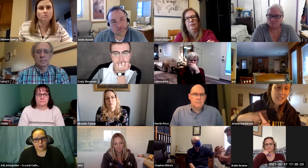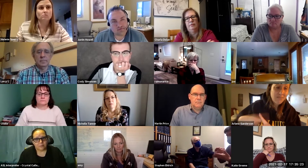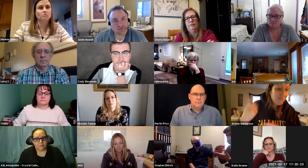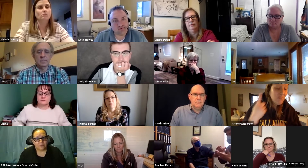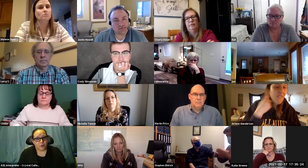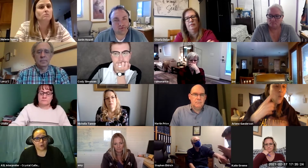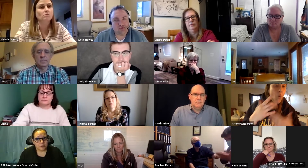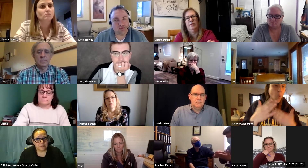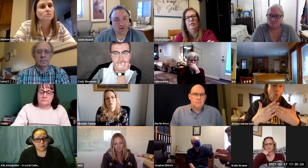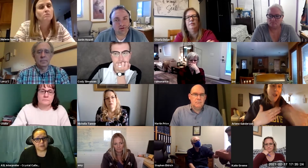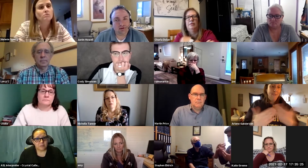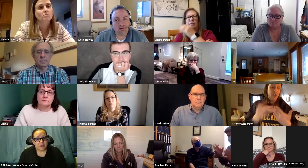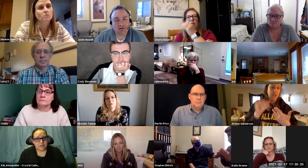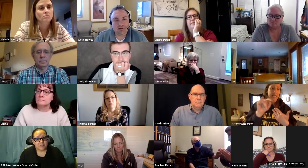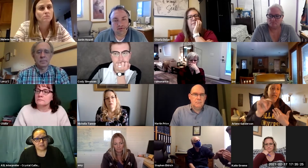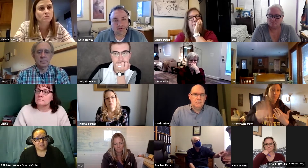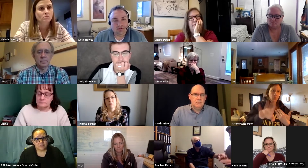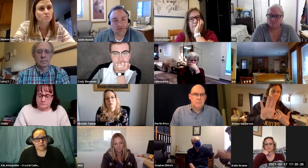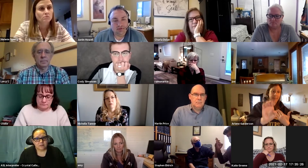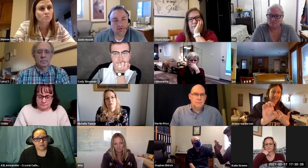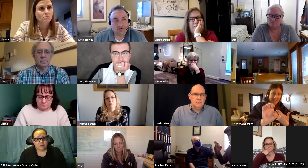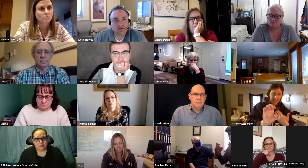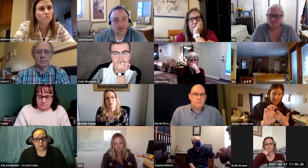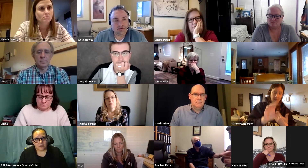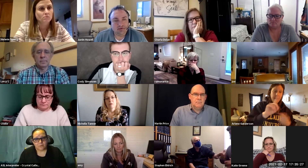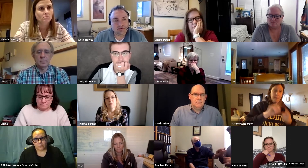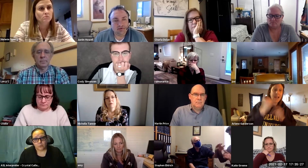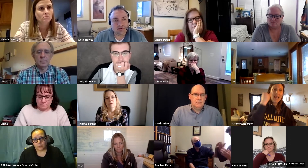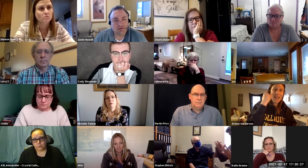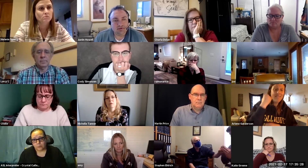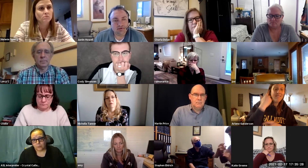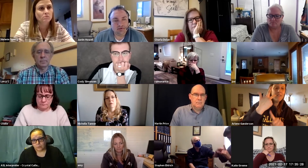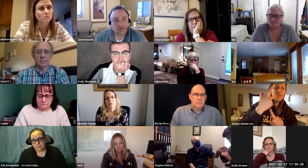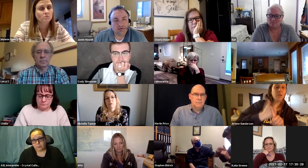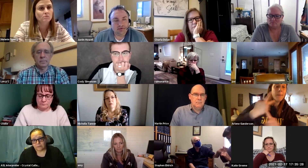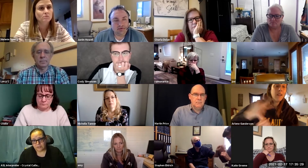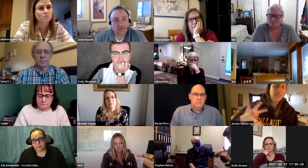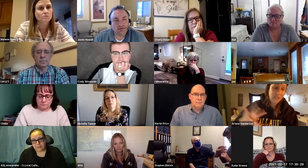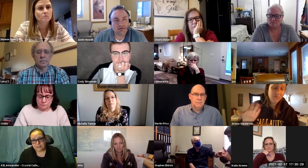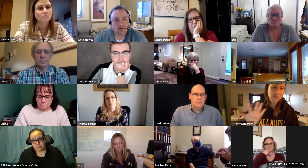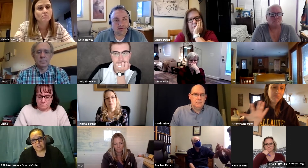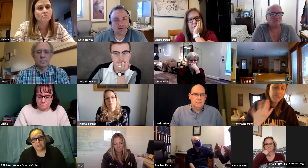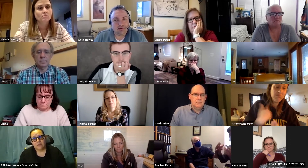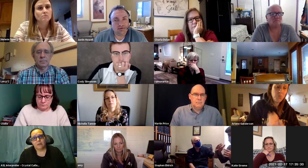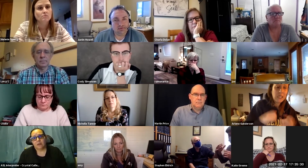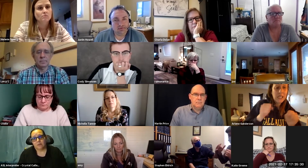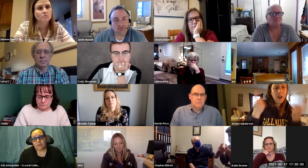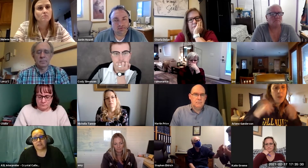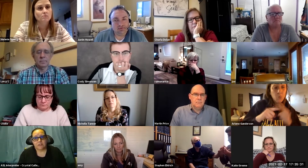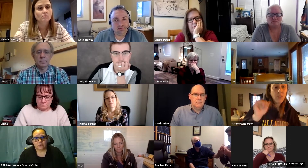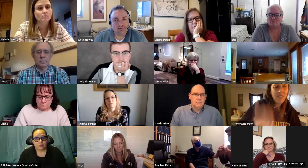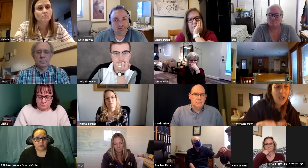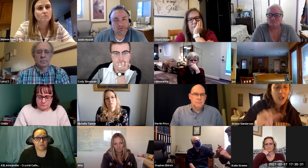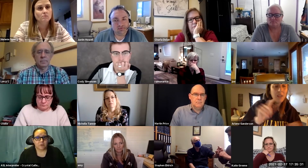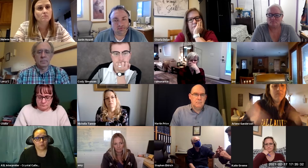you know, we're open to monthly meetings for whatever amount of time that needs to be. If it